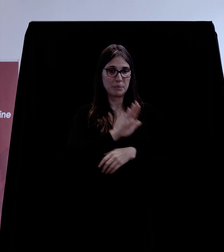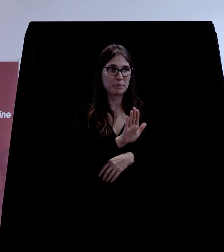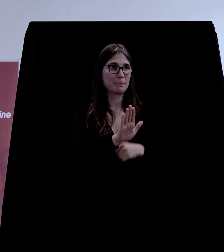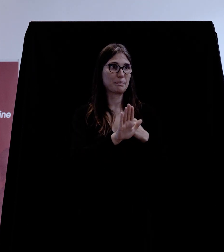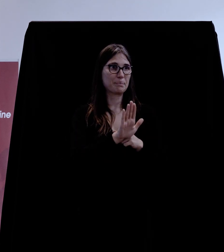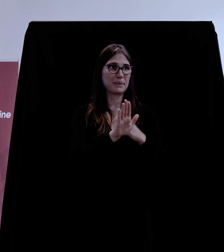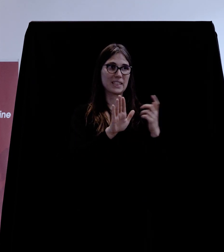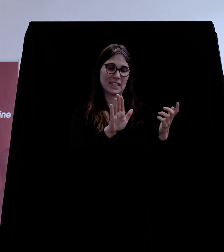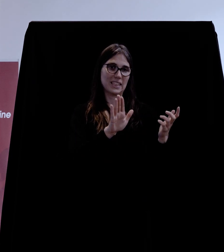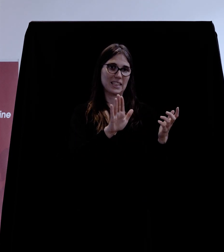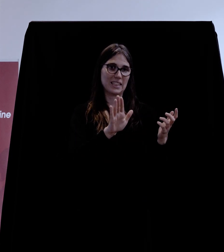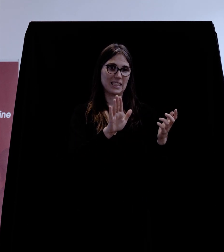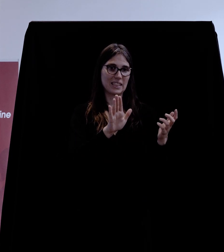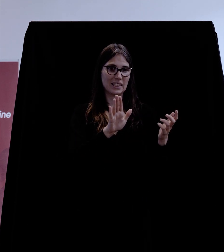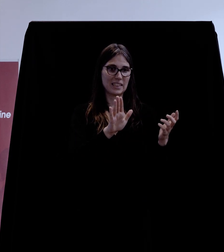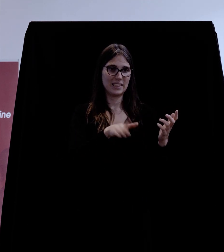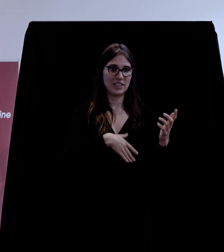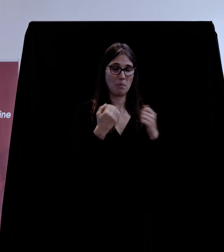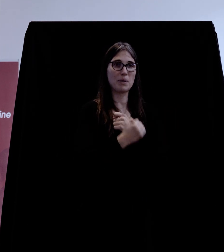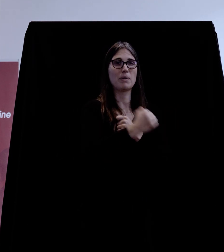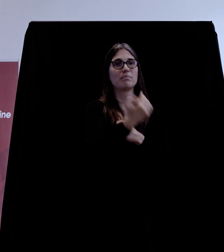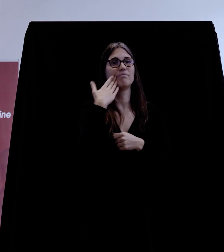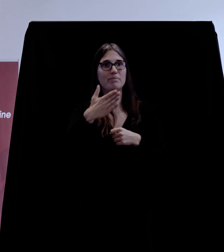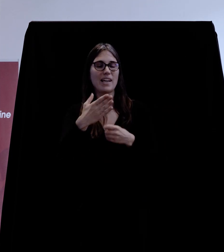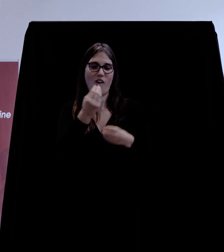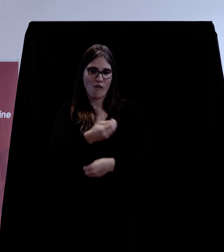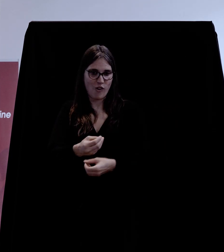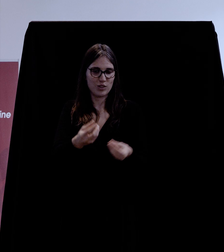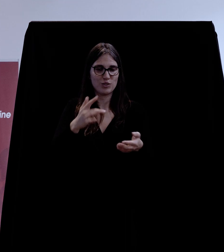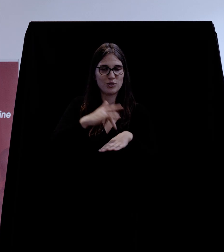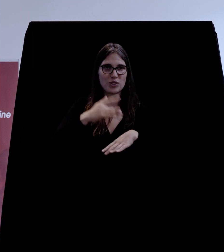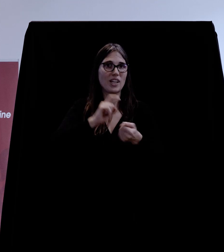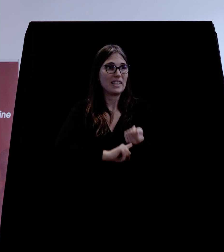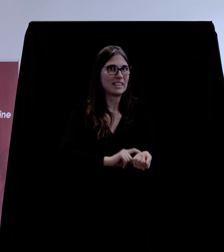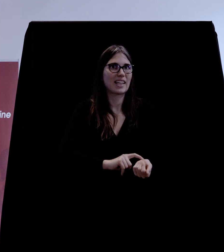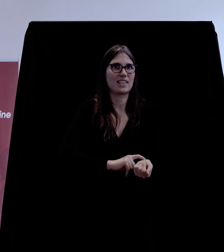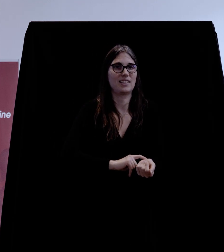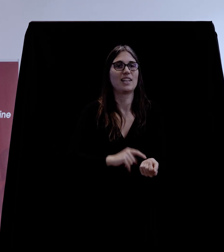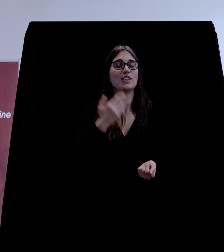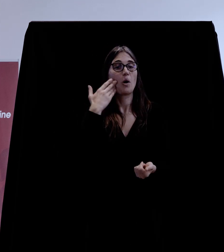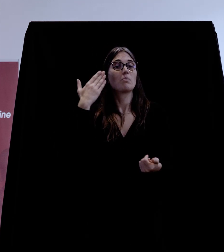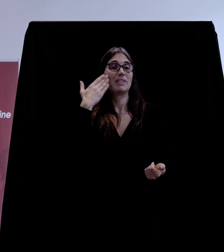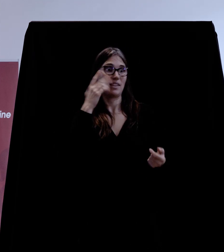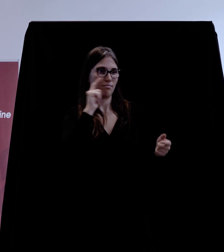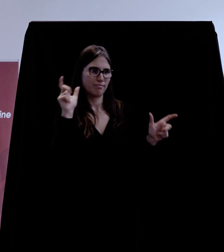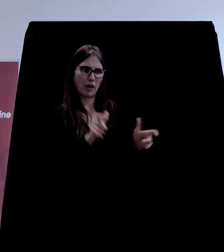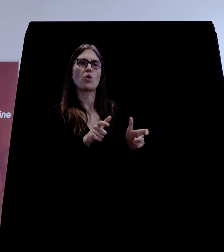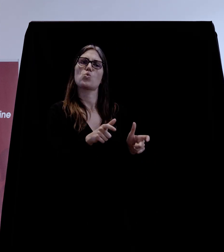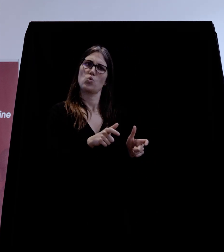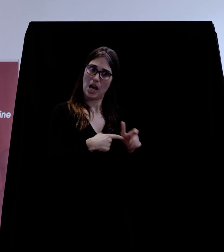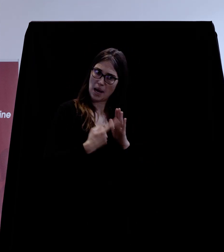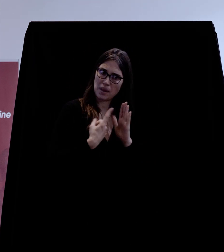see your kid increasingly doing a repetitive behavior, it may be a good sign for you that the kid is stressed.